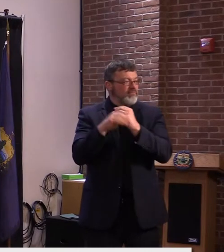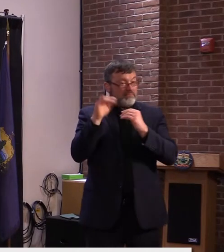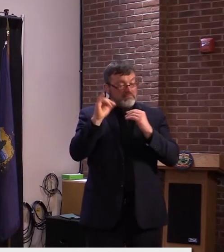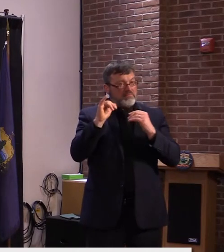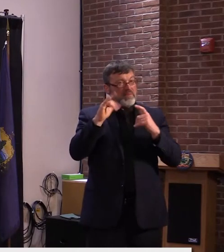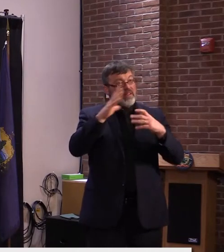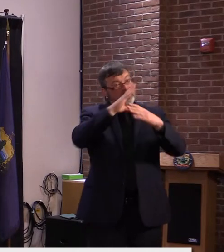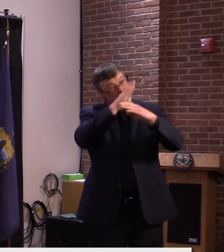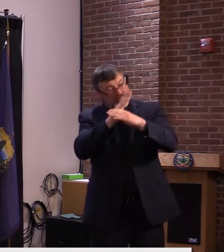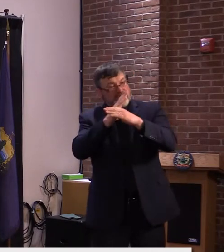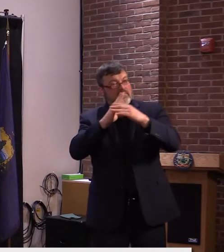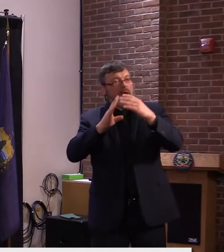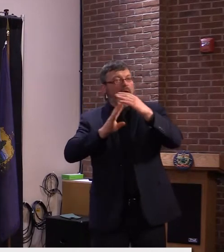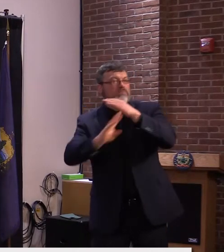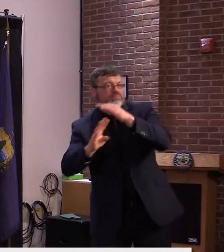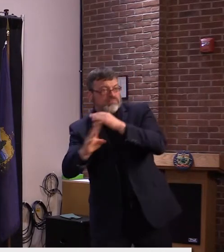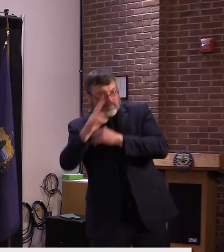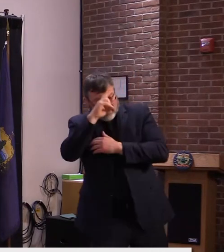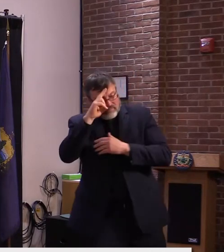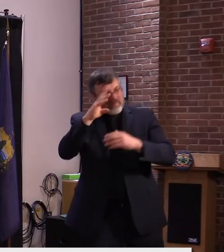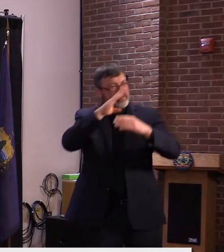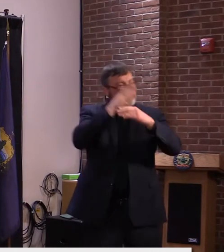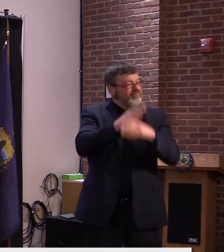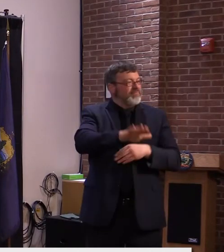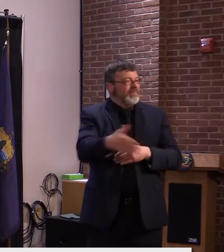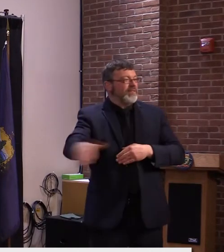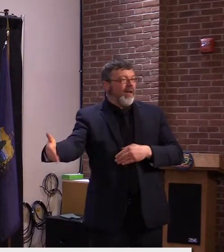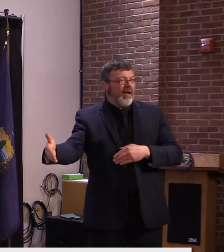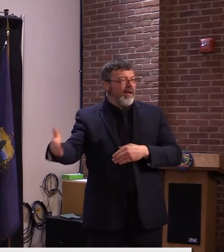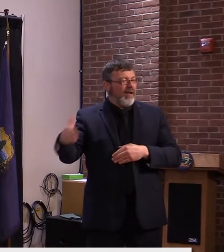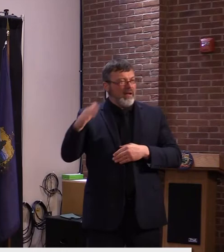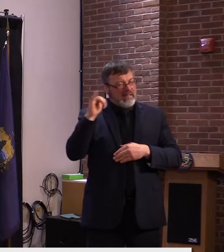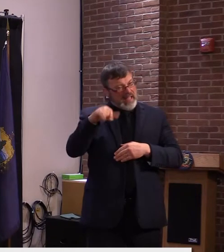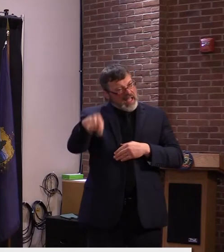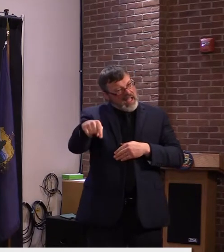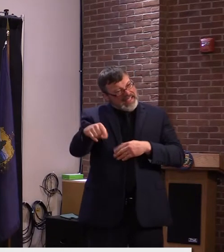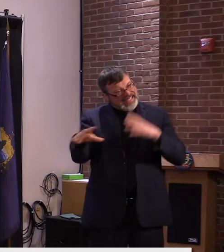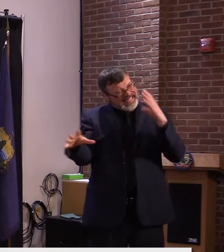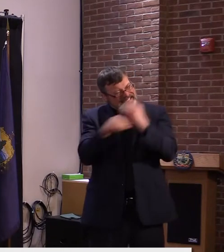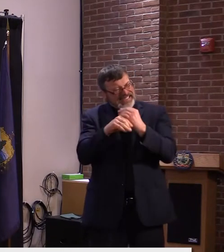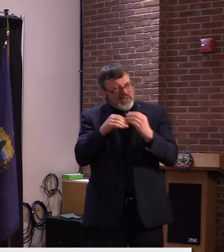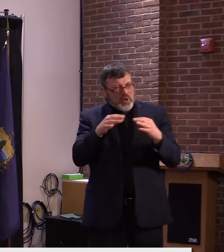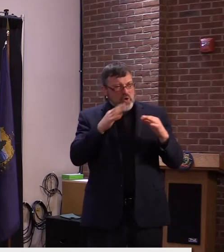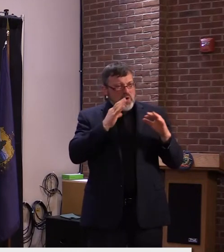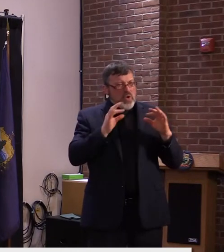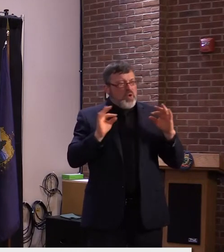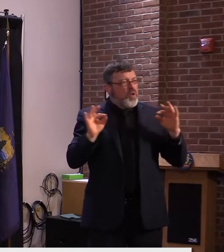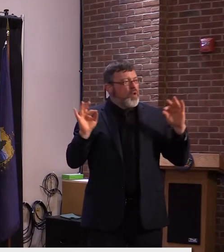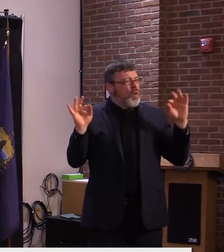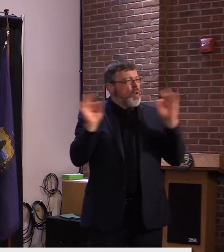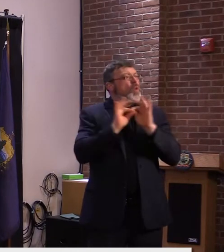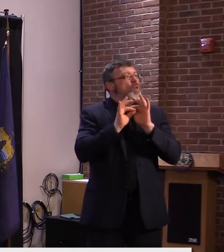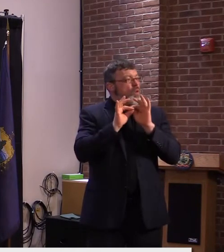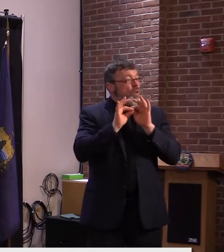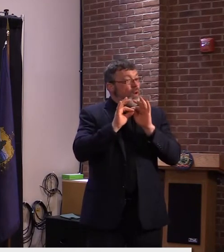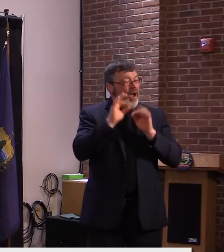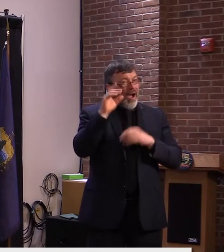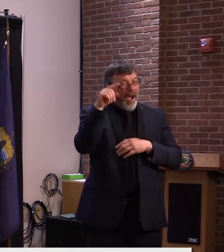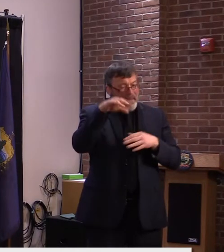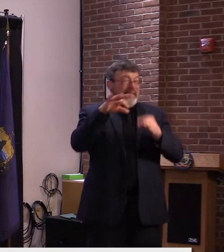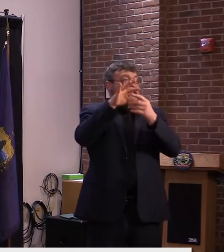shot. Getting your booster is especially important for Vermonters who are old or otherwise at higher